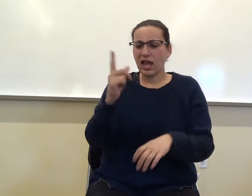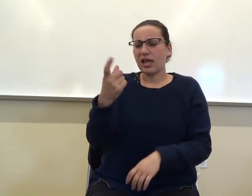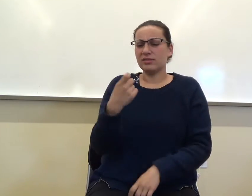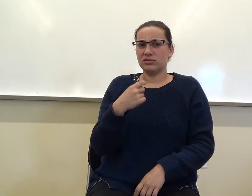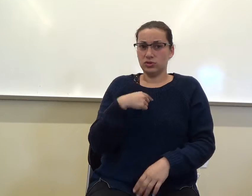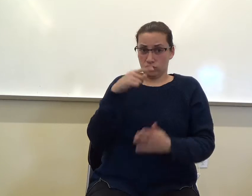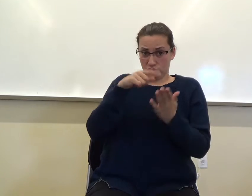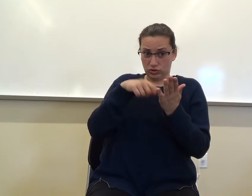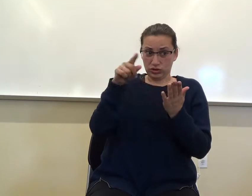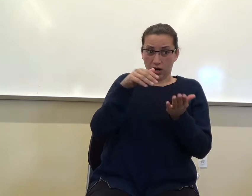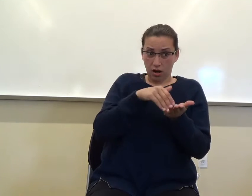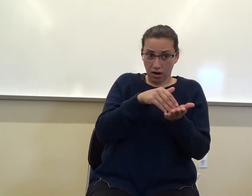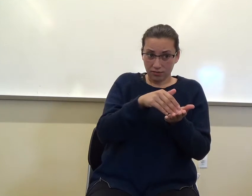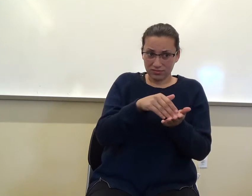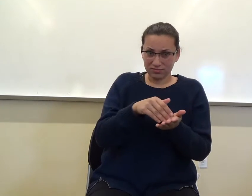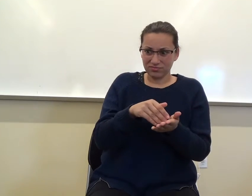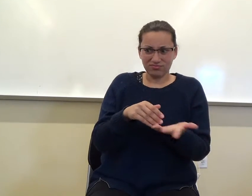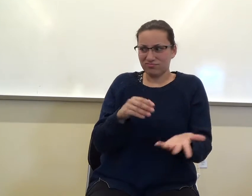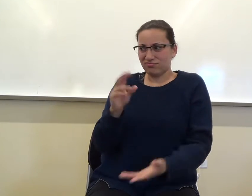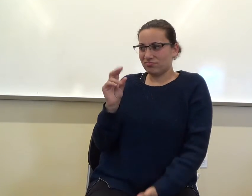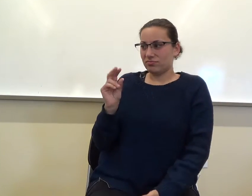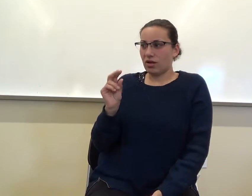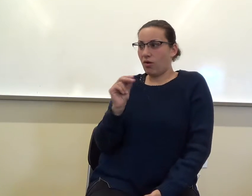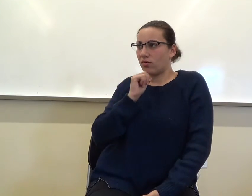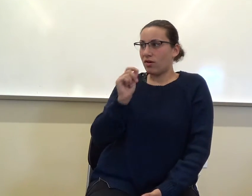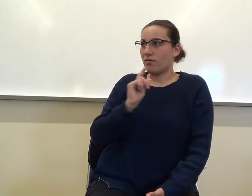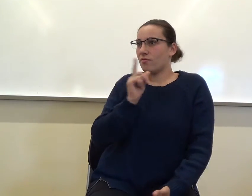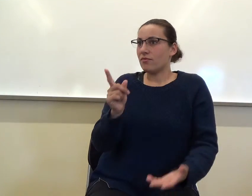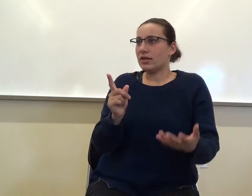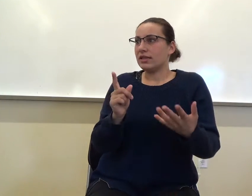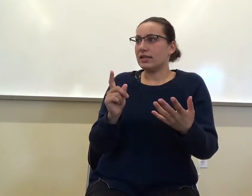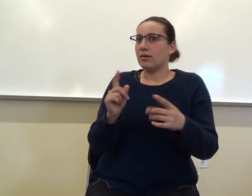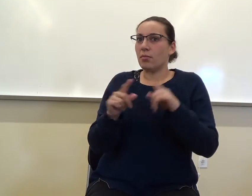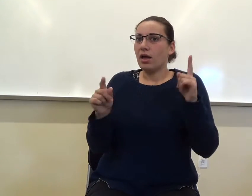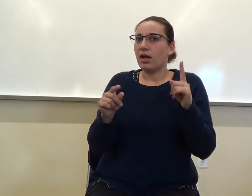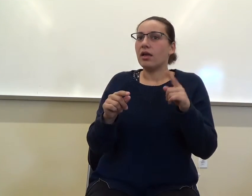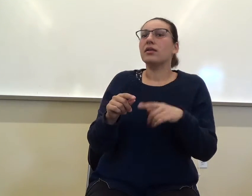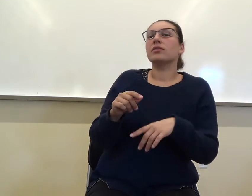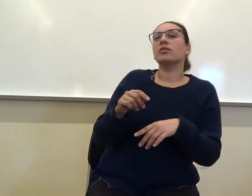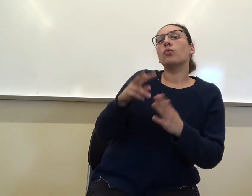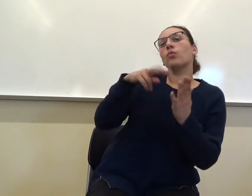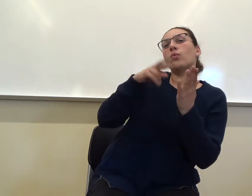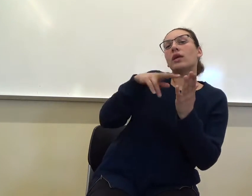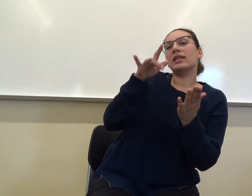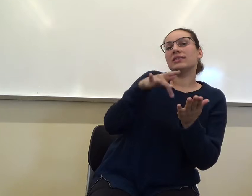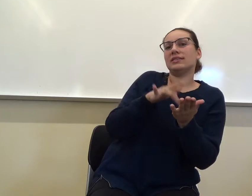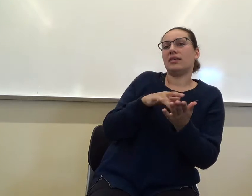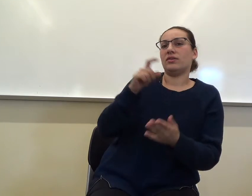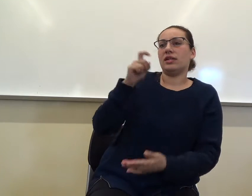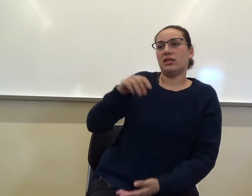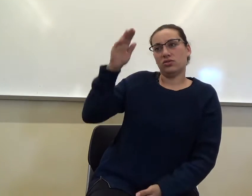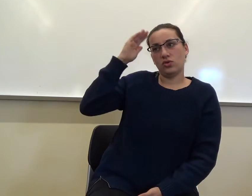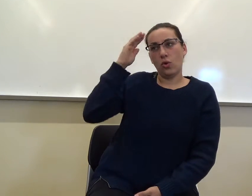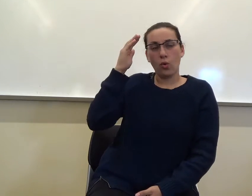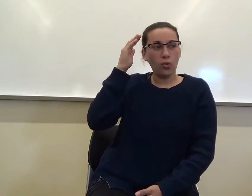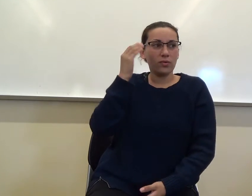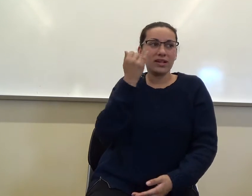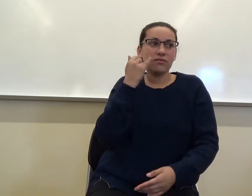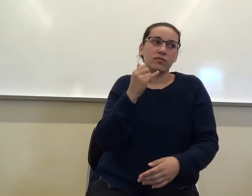doing okay. Well, the question is, do they know you're doing okay? So if there's a mistake, which sometimes there is, then you need to